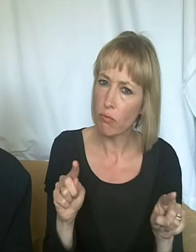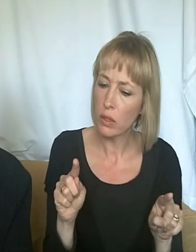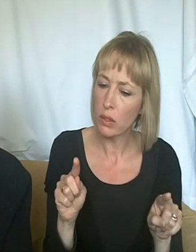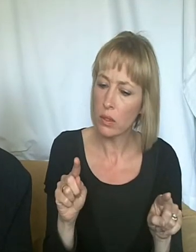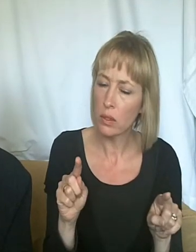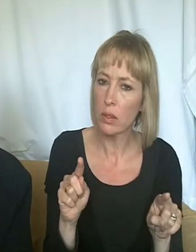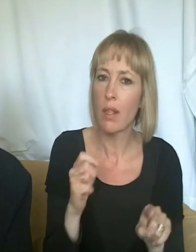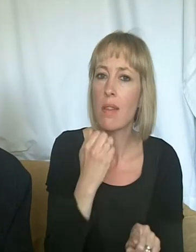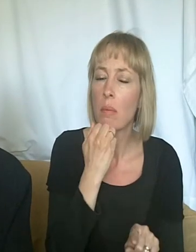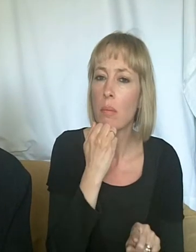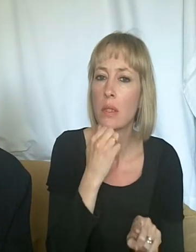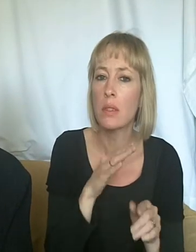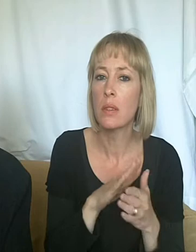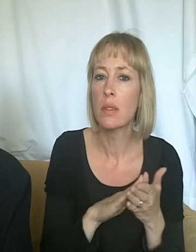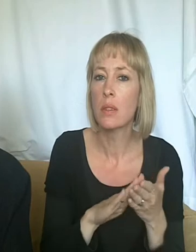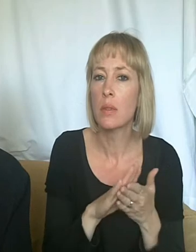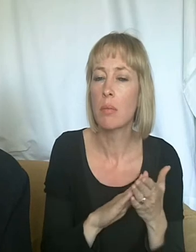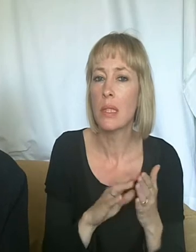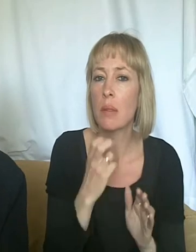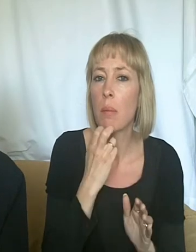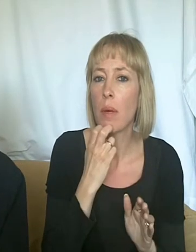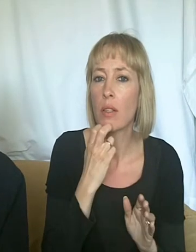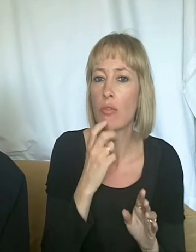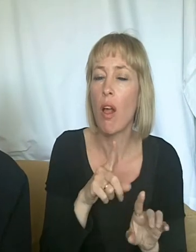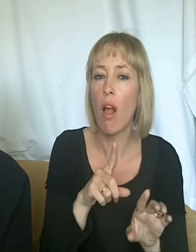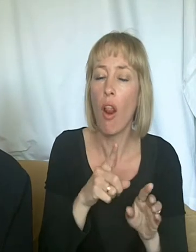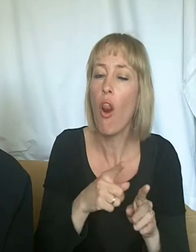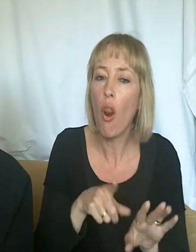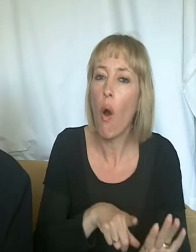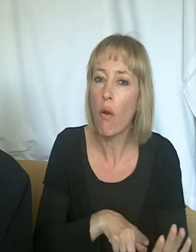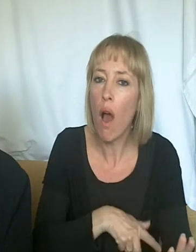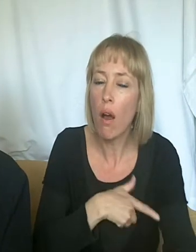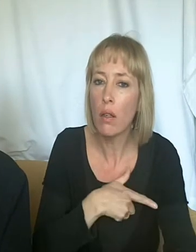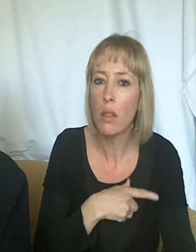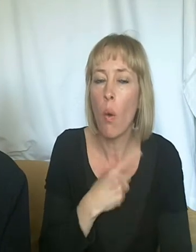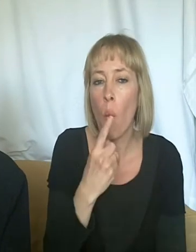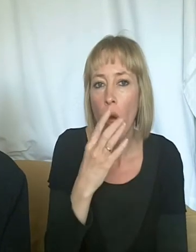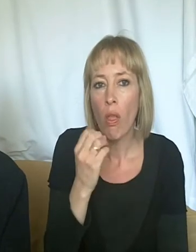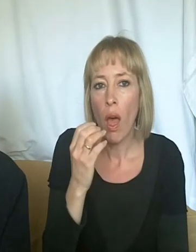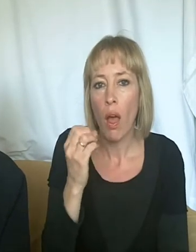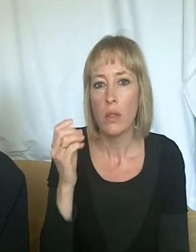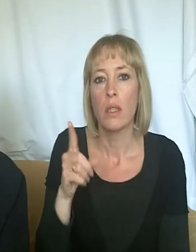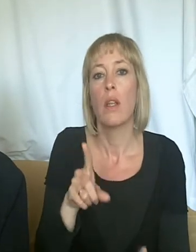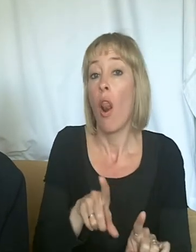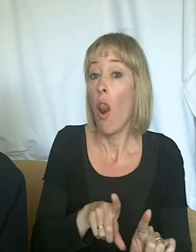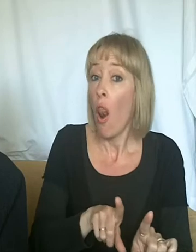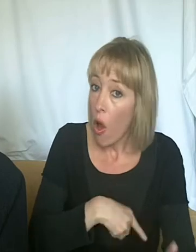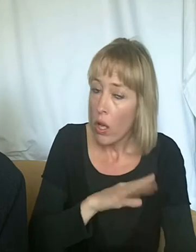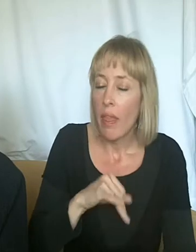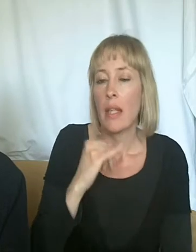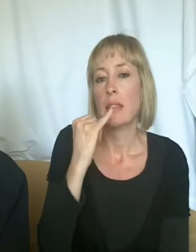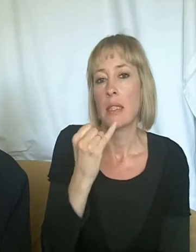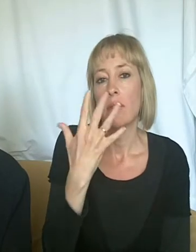in numbers means the batteries last longer. So a 1000 lasts longer than a